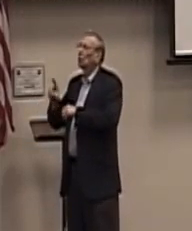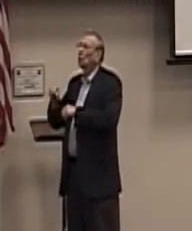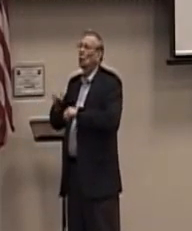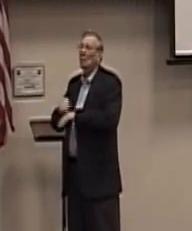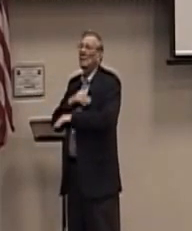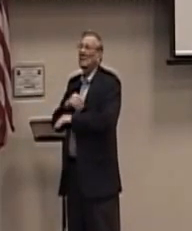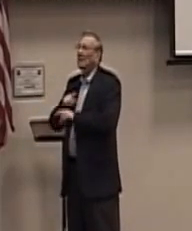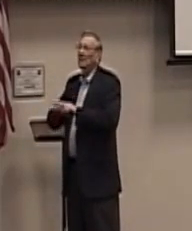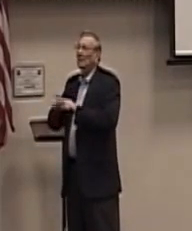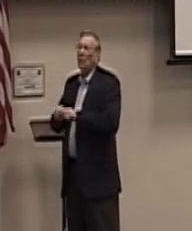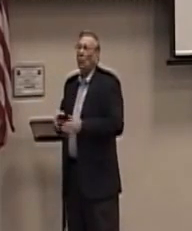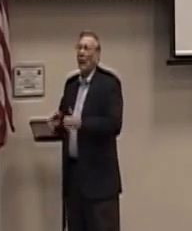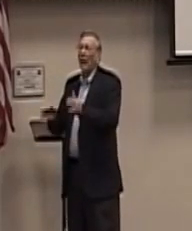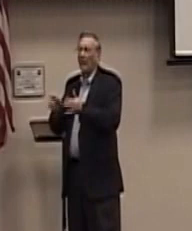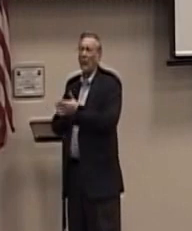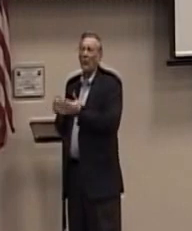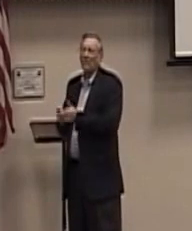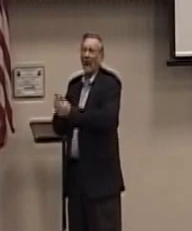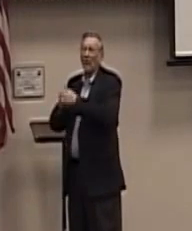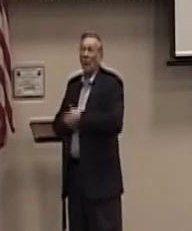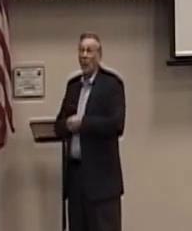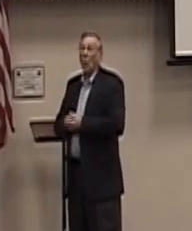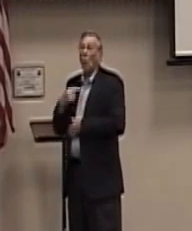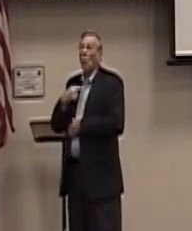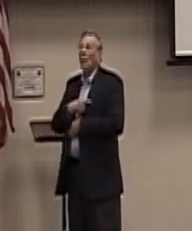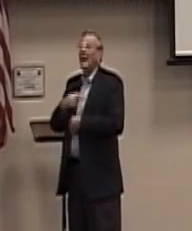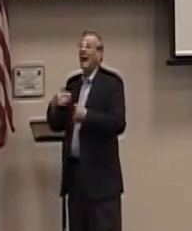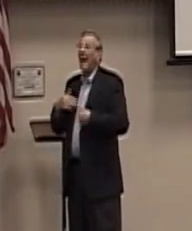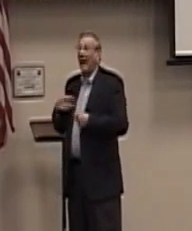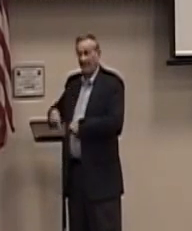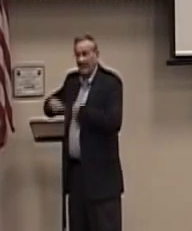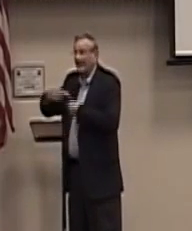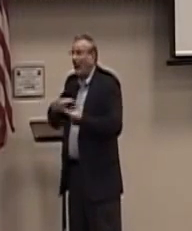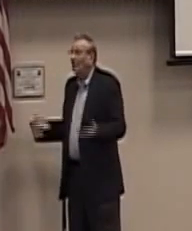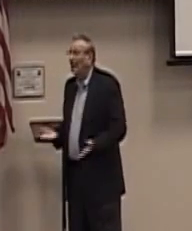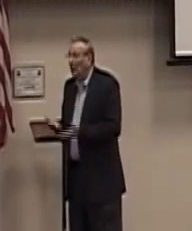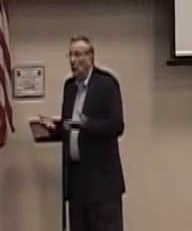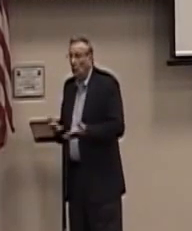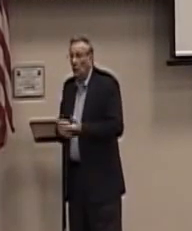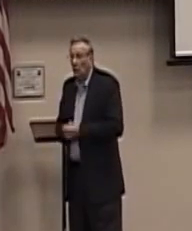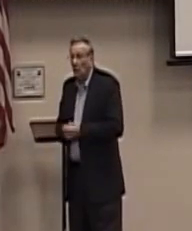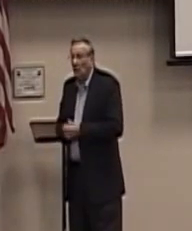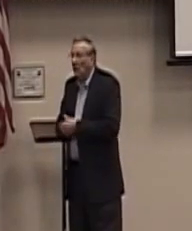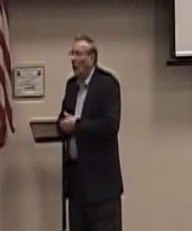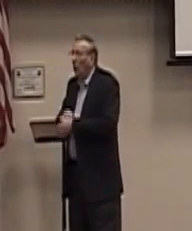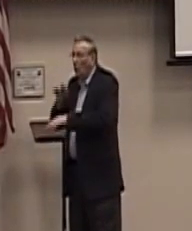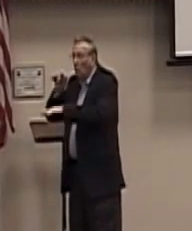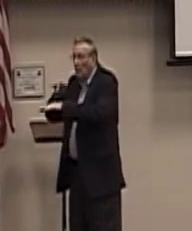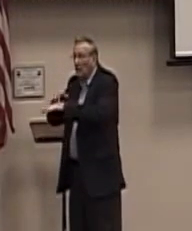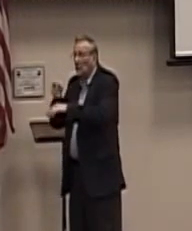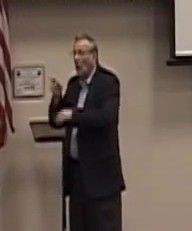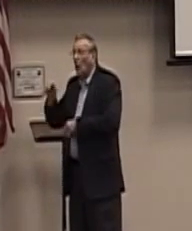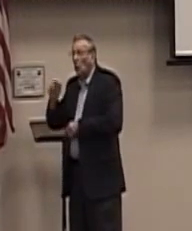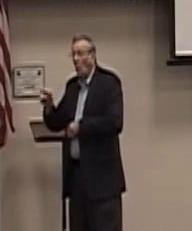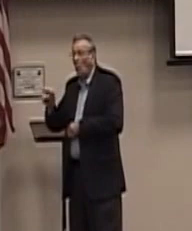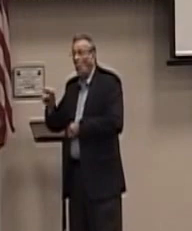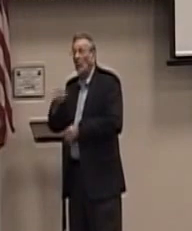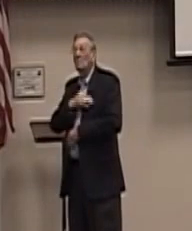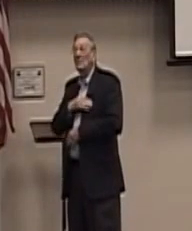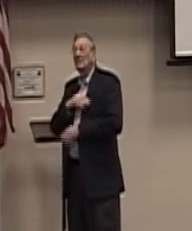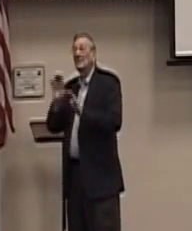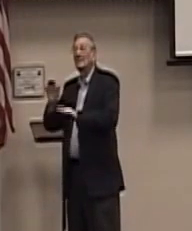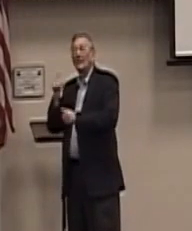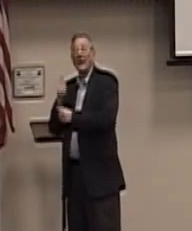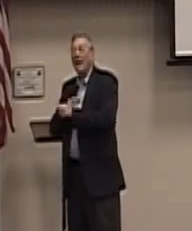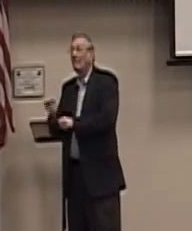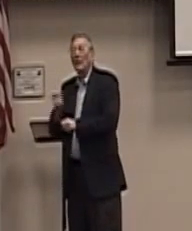as a congregation pursue. And we have, ever since I've been here, reached our goal and exceeded it every single